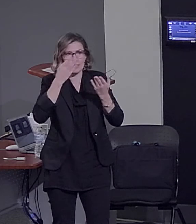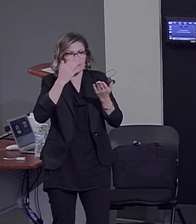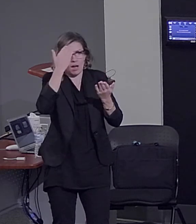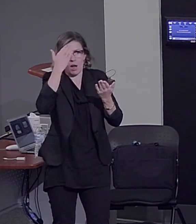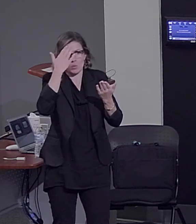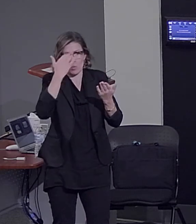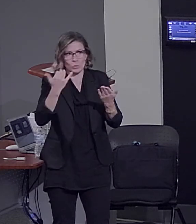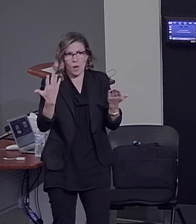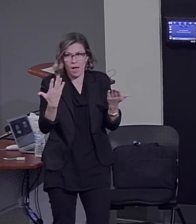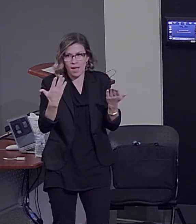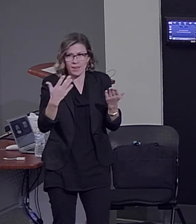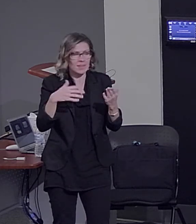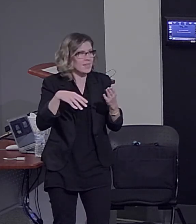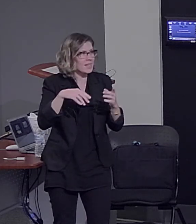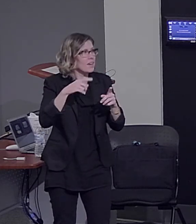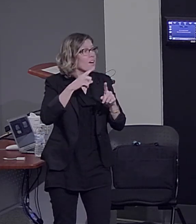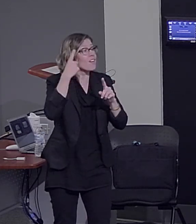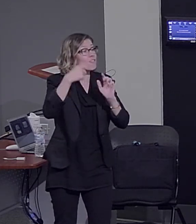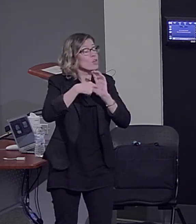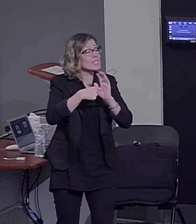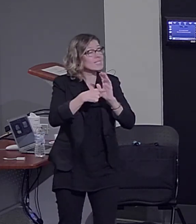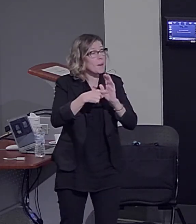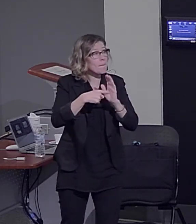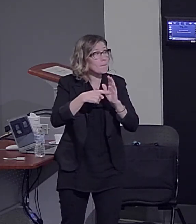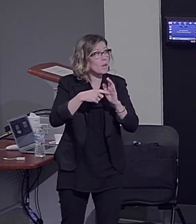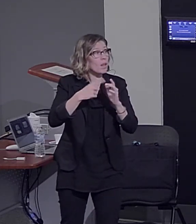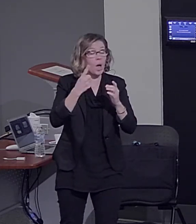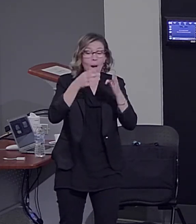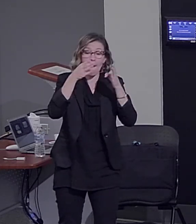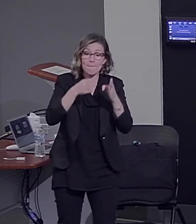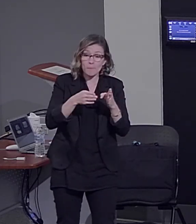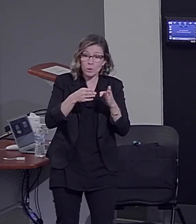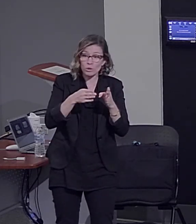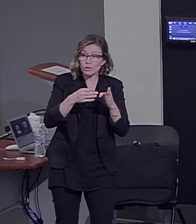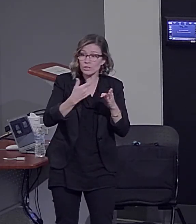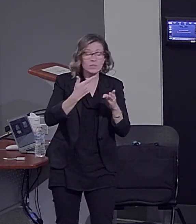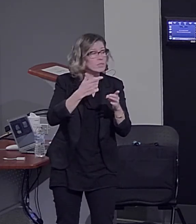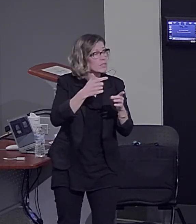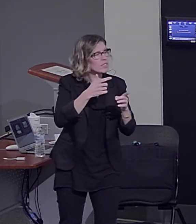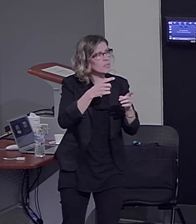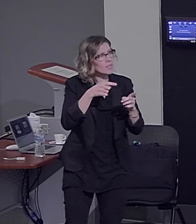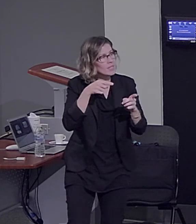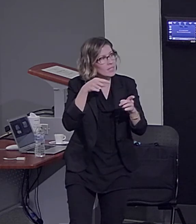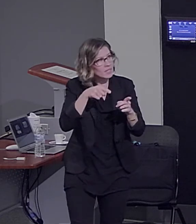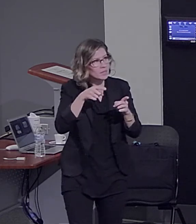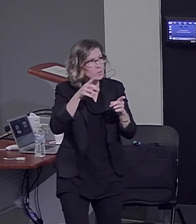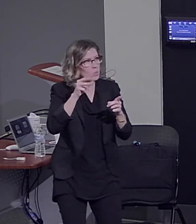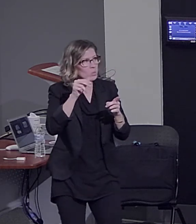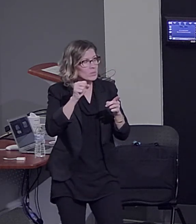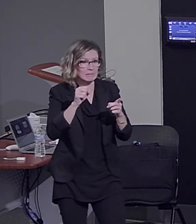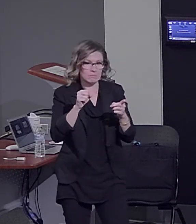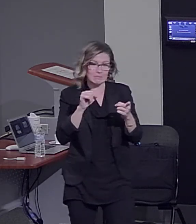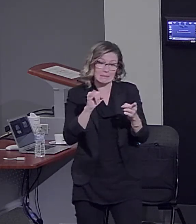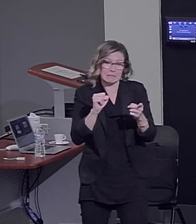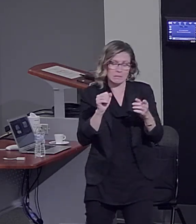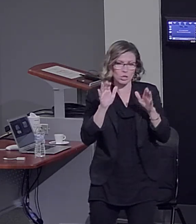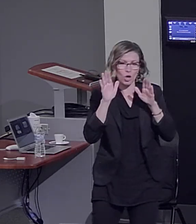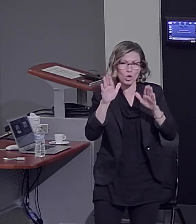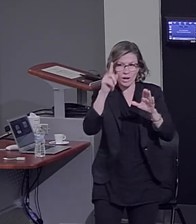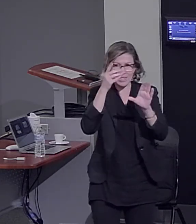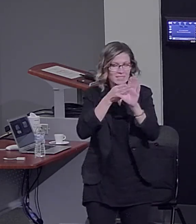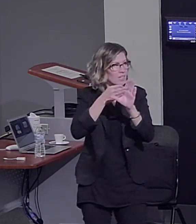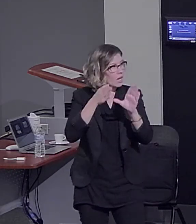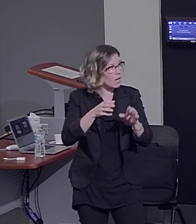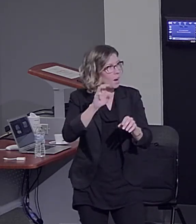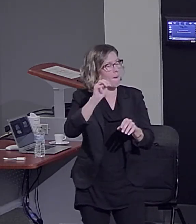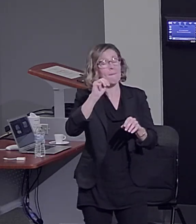know. But other, for example, a person which I admire a lot because he is a great psychologist,